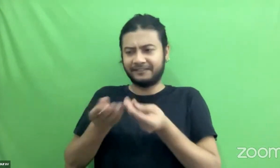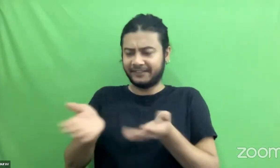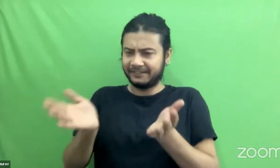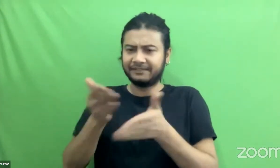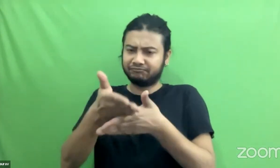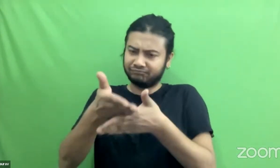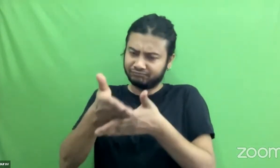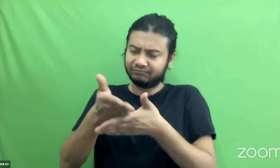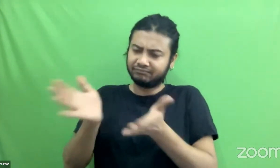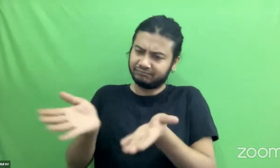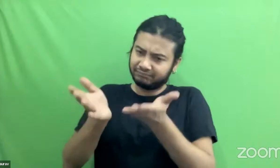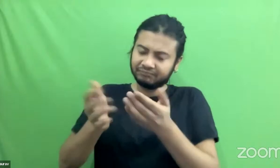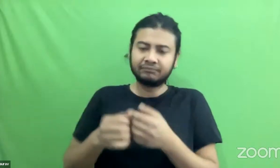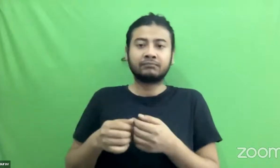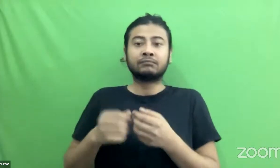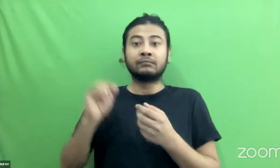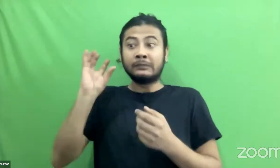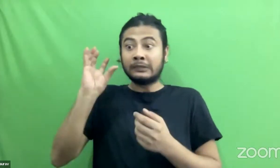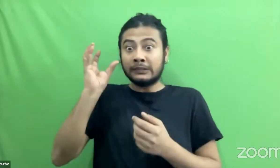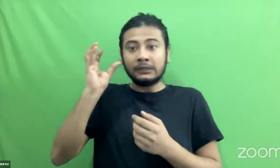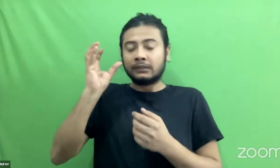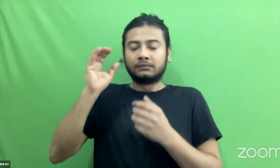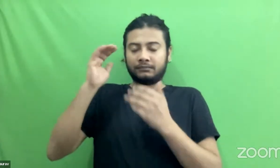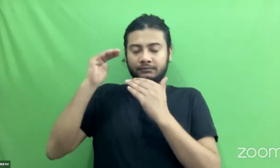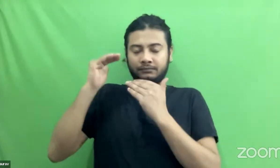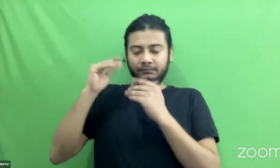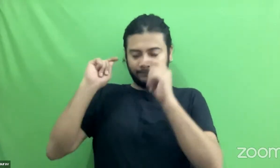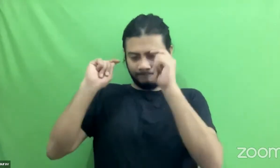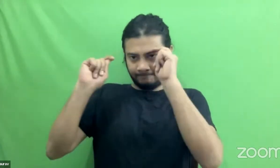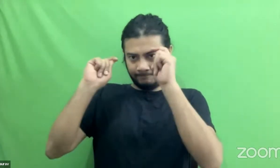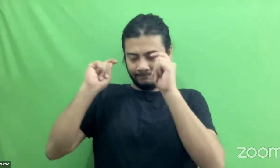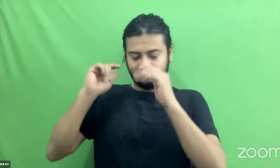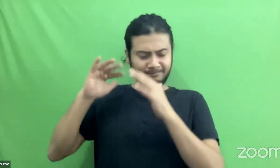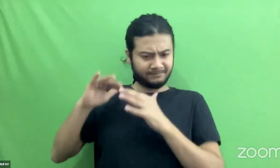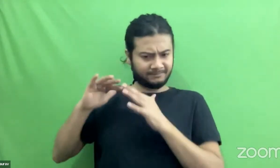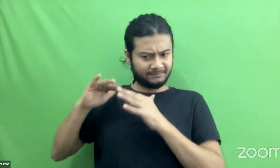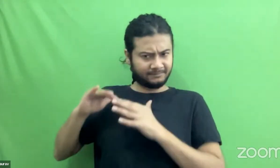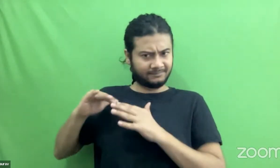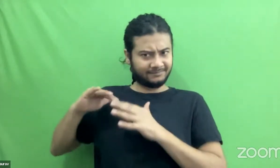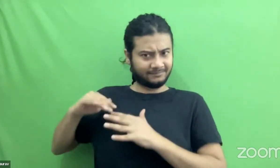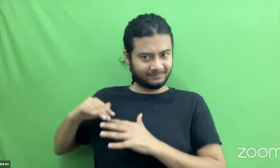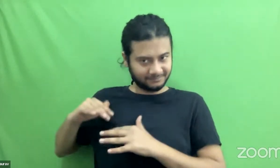to be angry, you are having control on yourself, then you should speak truth. You should have a simple life.